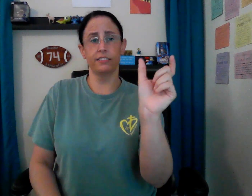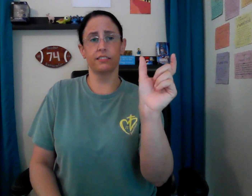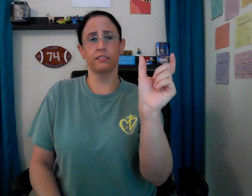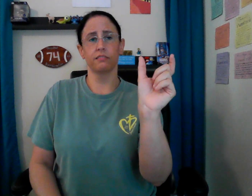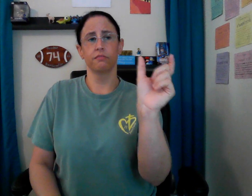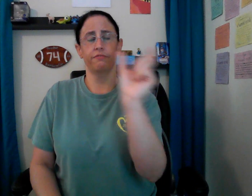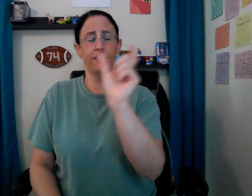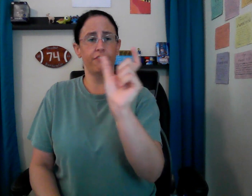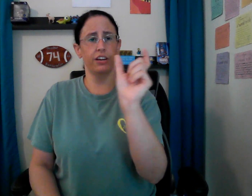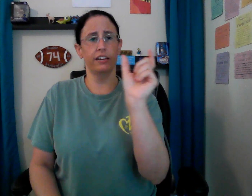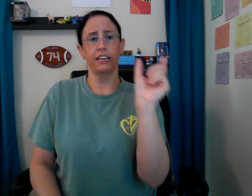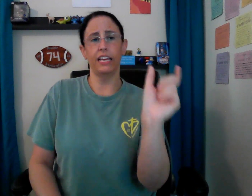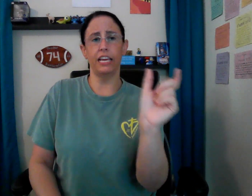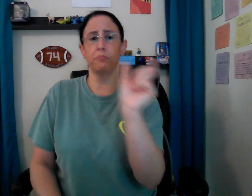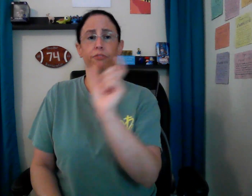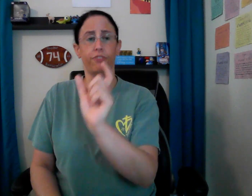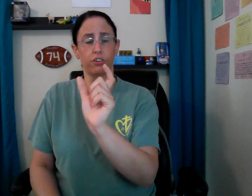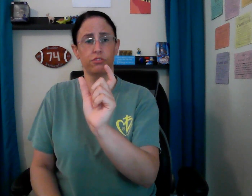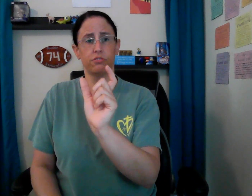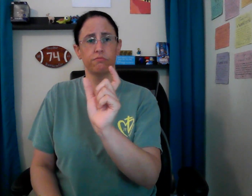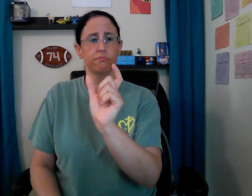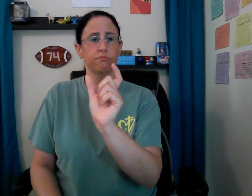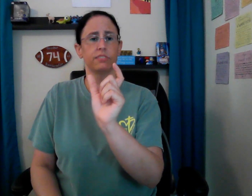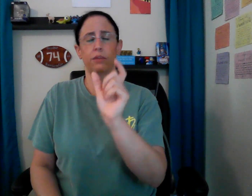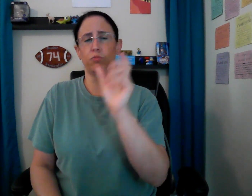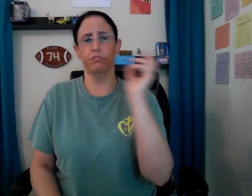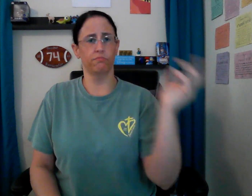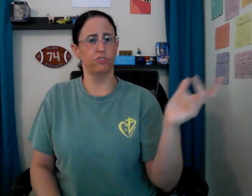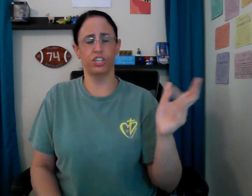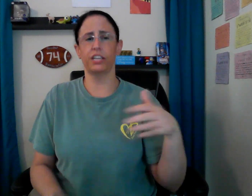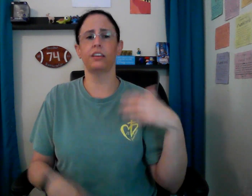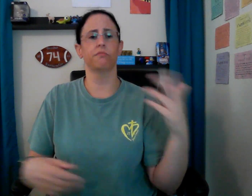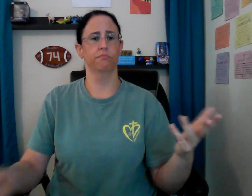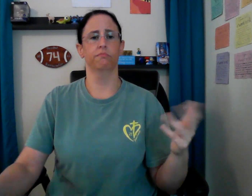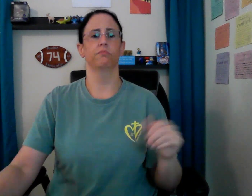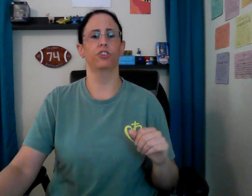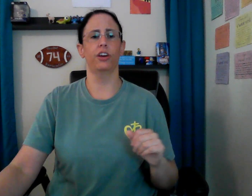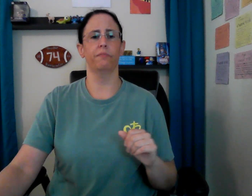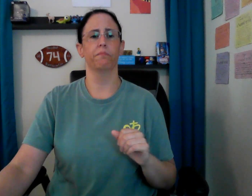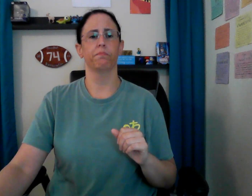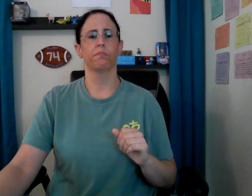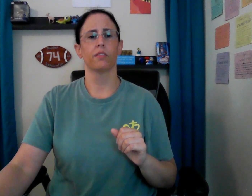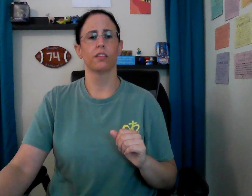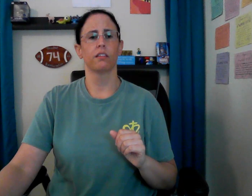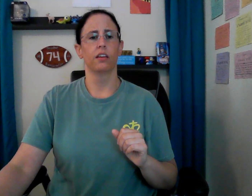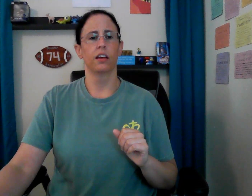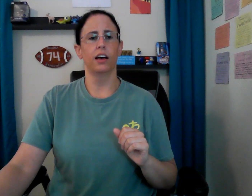His favorite, he prefers. Same with she. Okay.